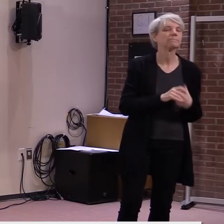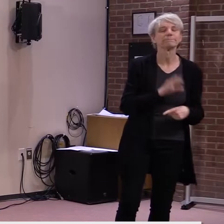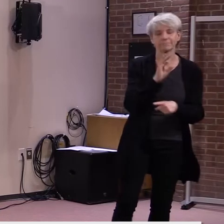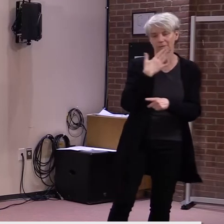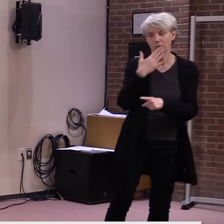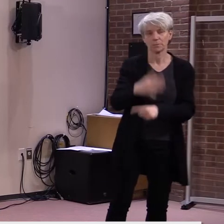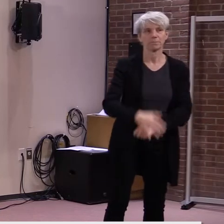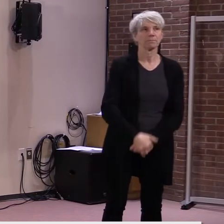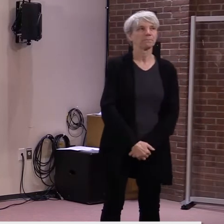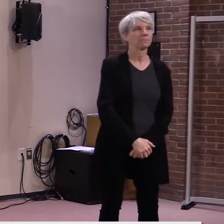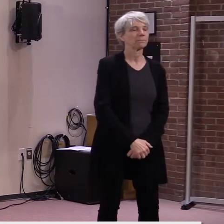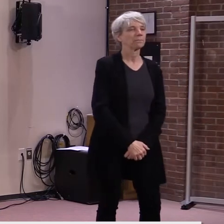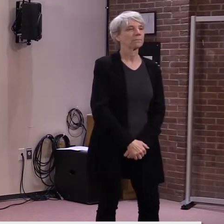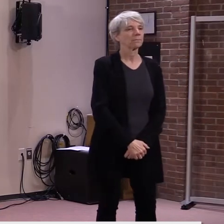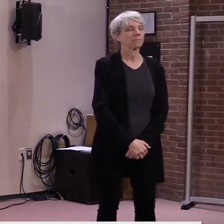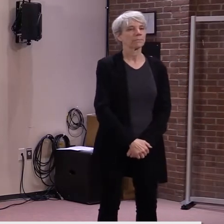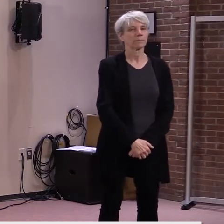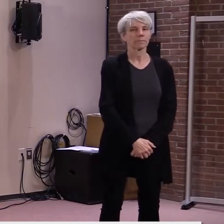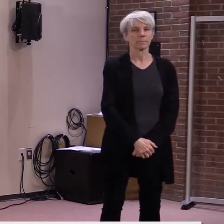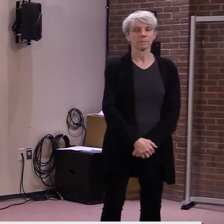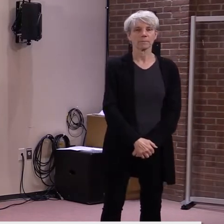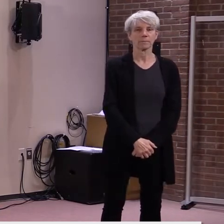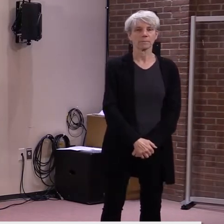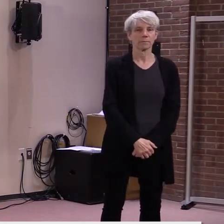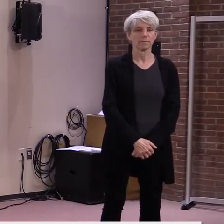Okay, thank you. Thank you.